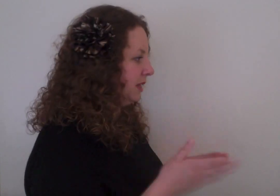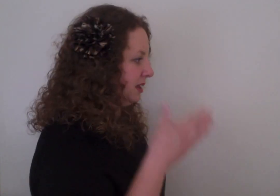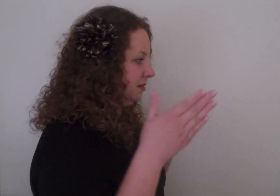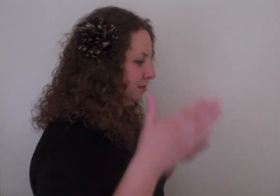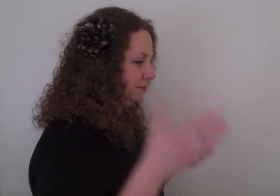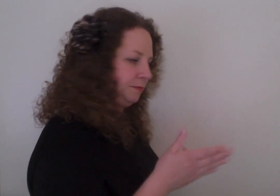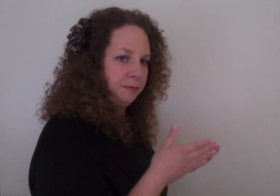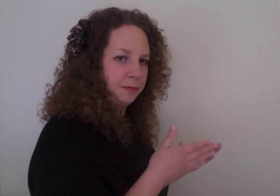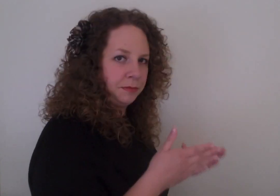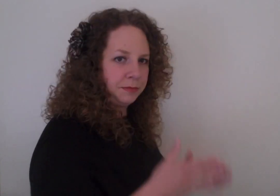Plan.